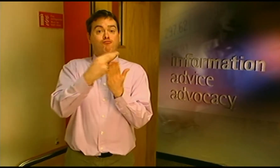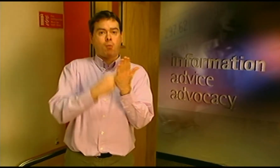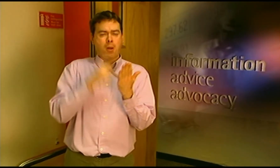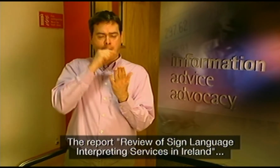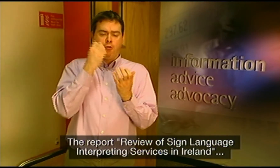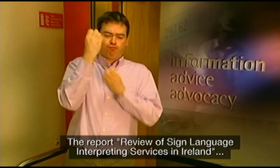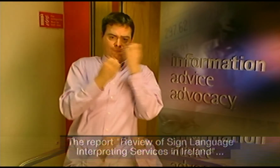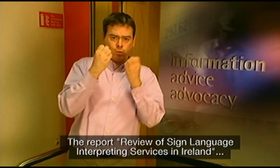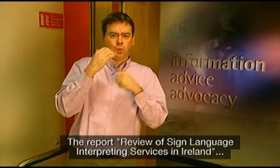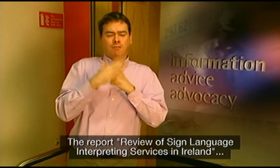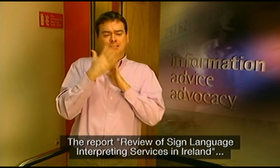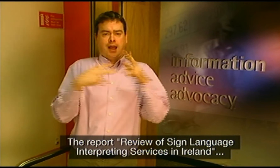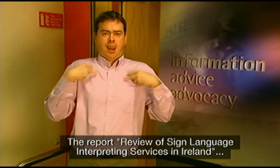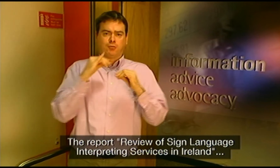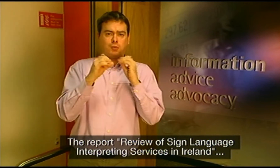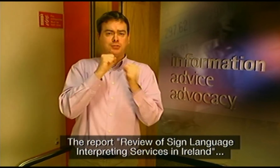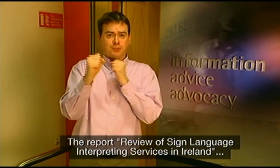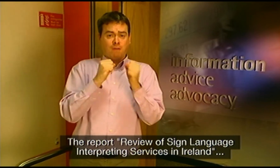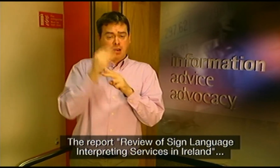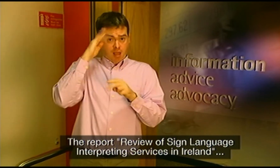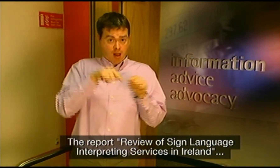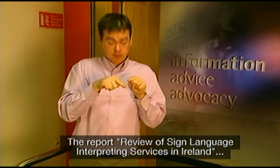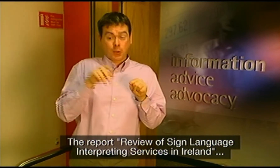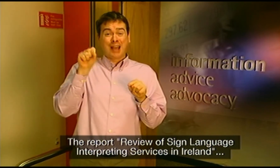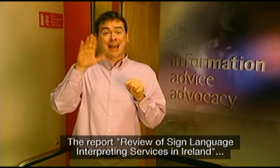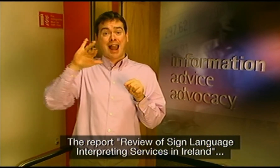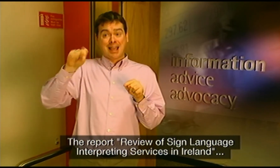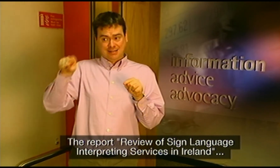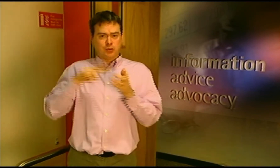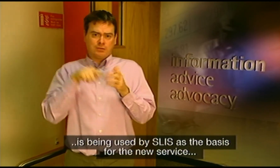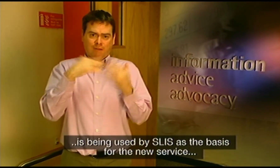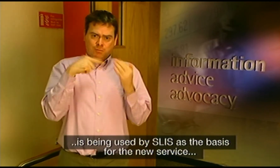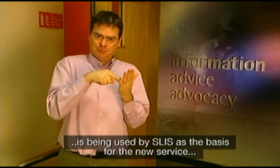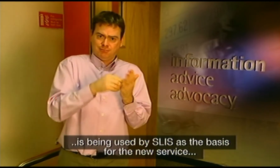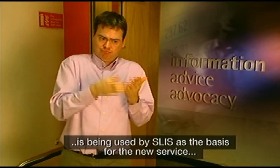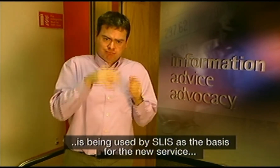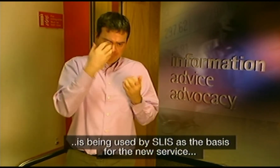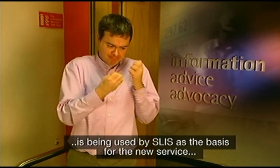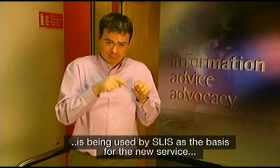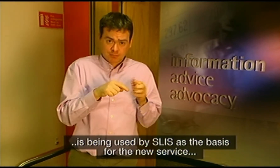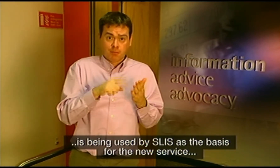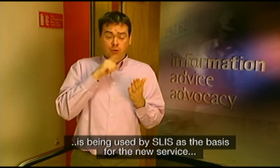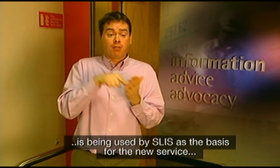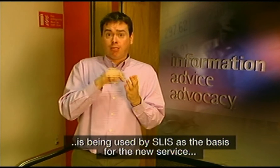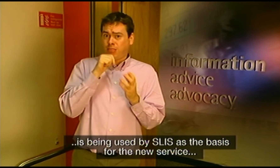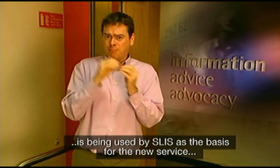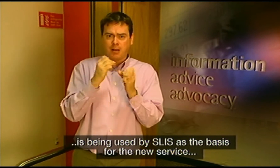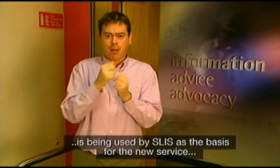The report, Review of Sign Language Interpreting Services in Ireland, is being used by SLIS as the basis for the new service, but